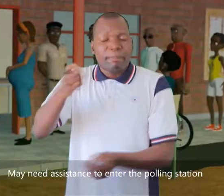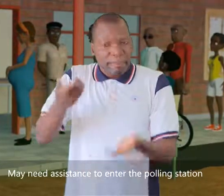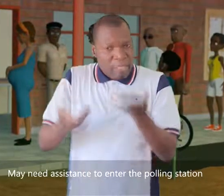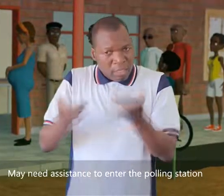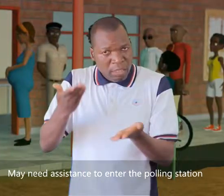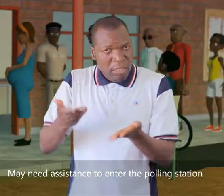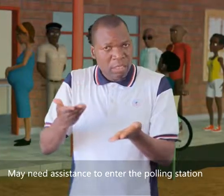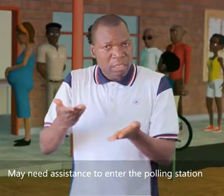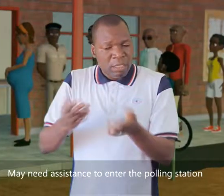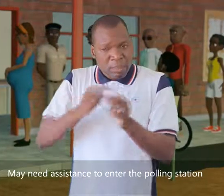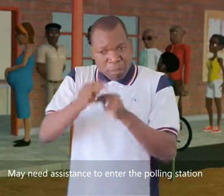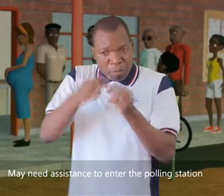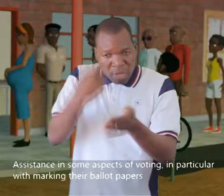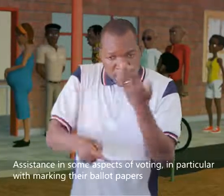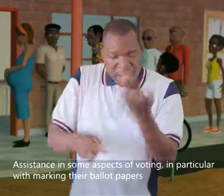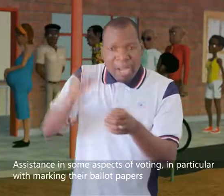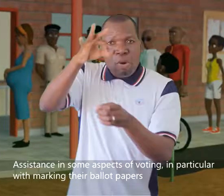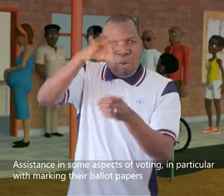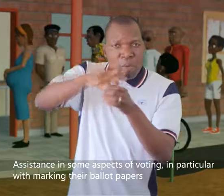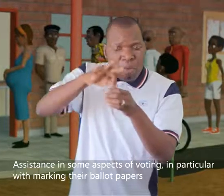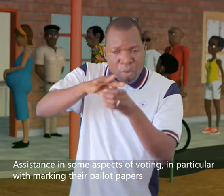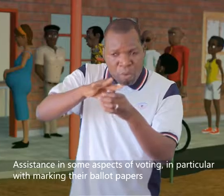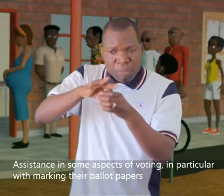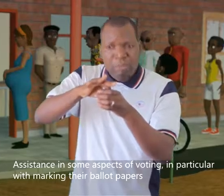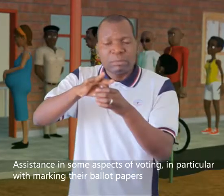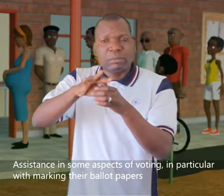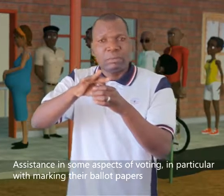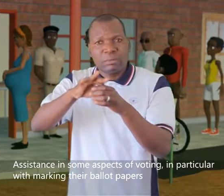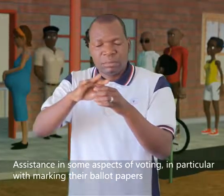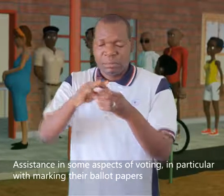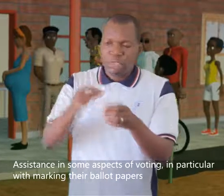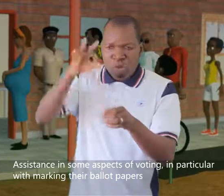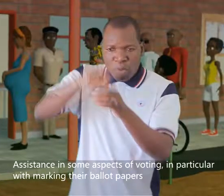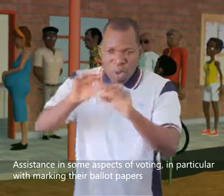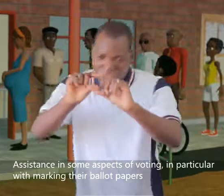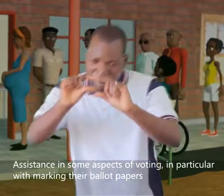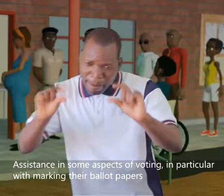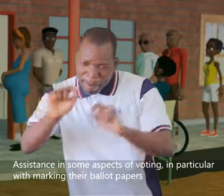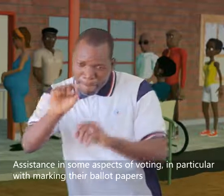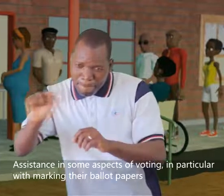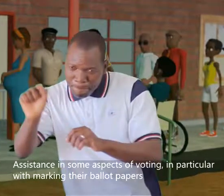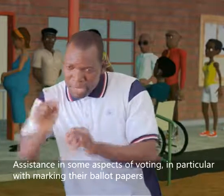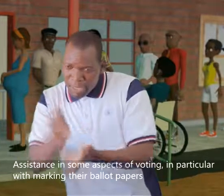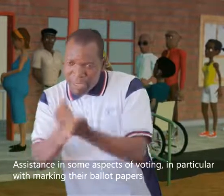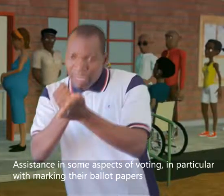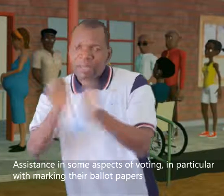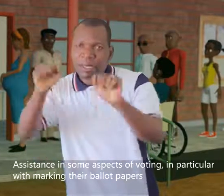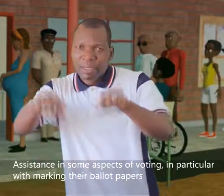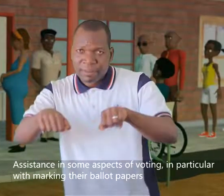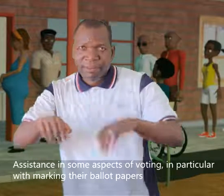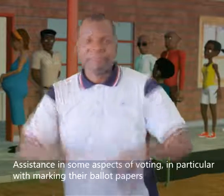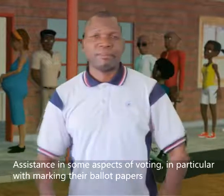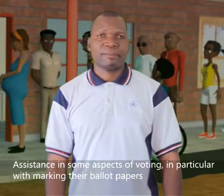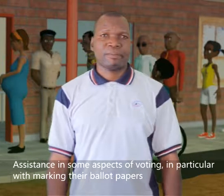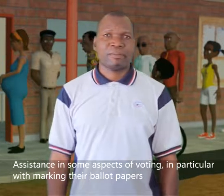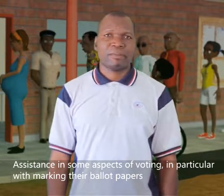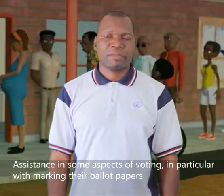polling station, assistance in some aspects of voting, in particular with marking their ballot papers.